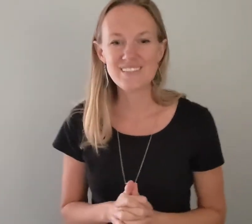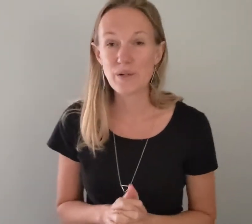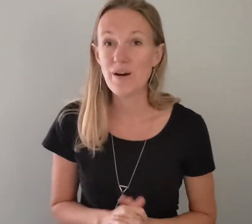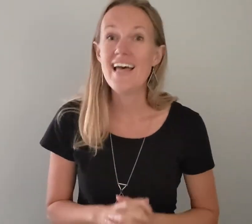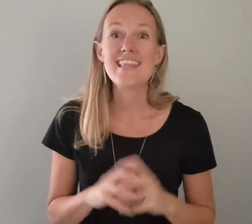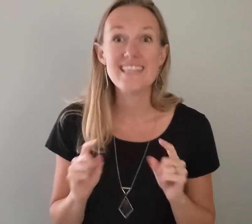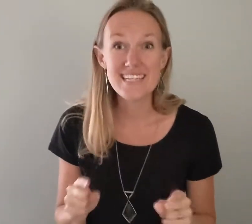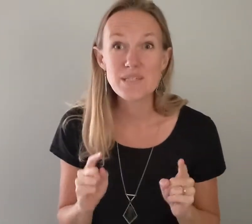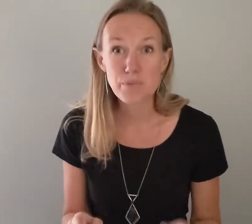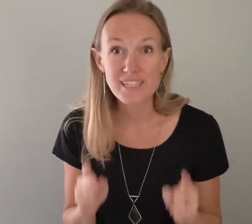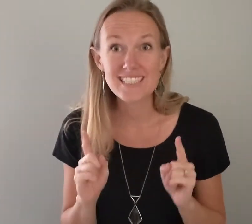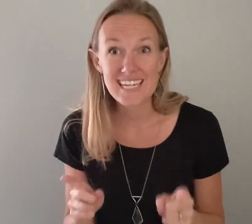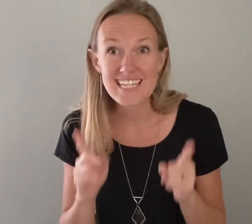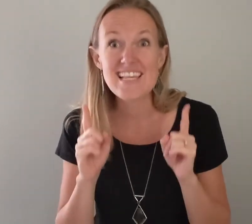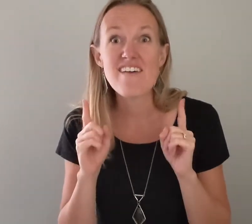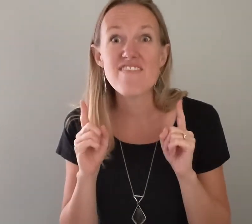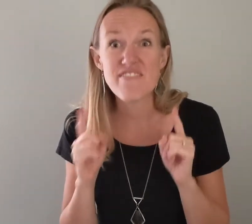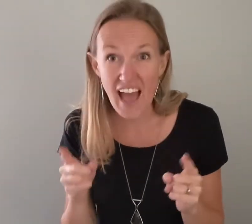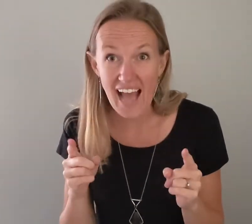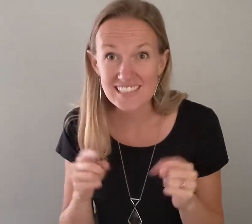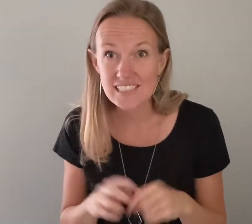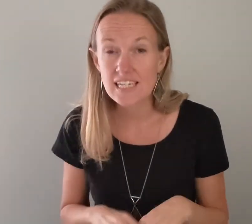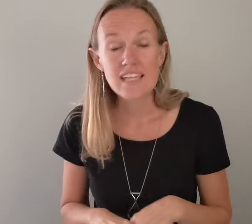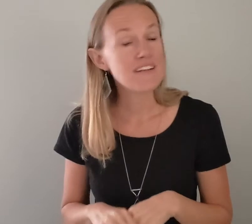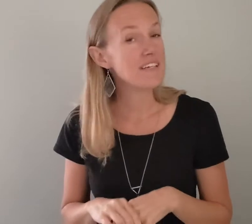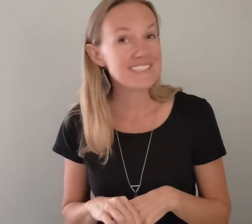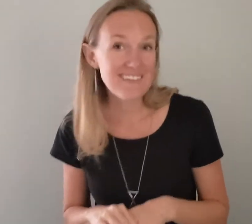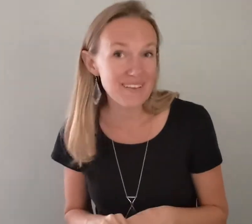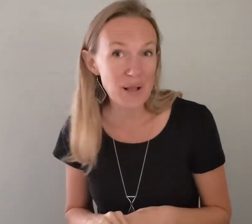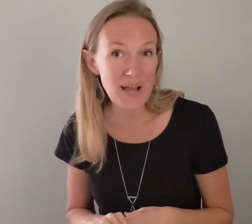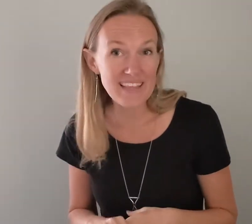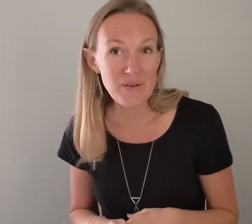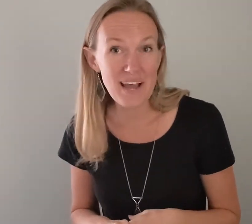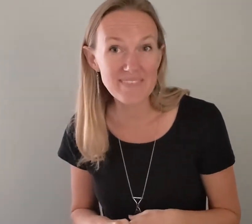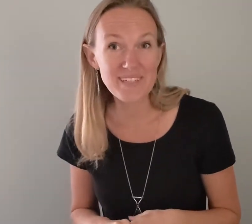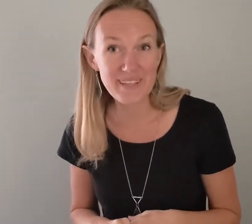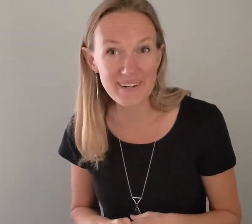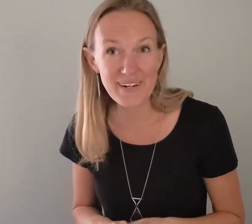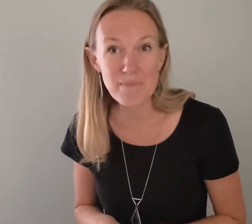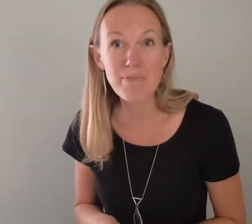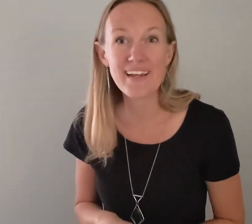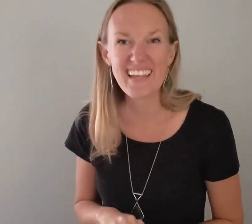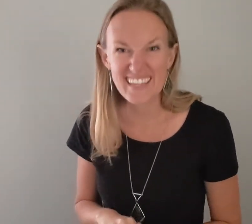so this bridge is fast. There isn't a lot that you have to learn, but it is